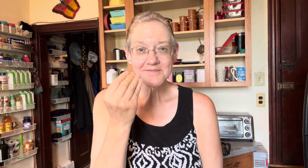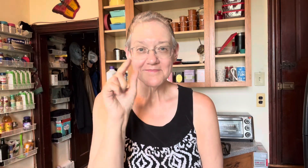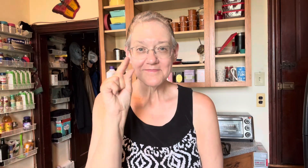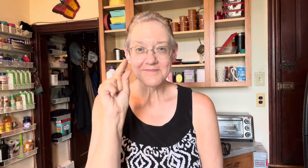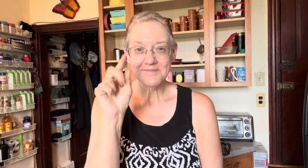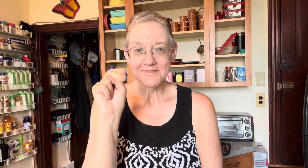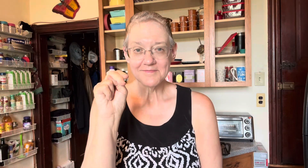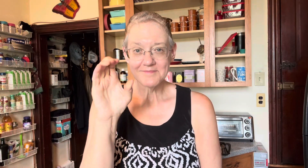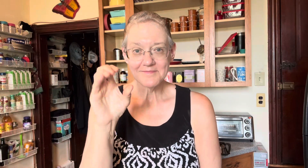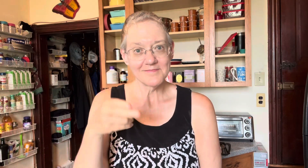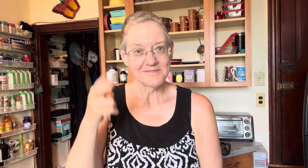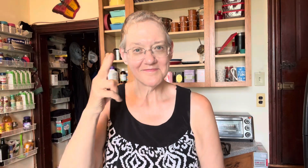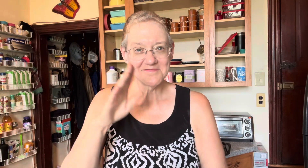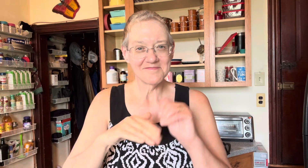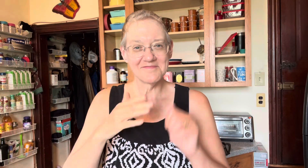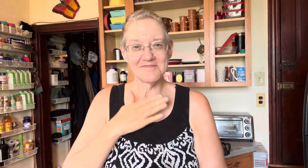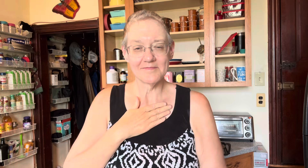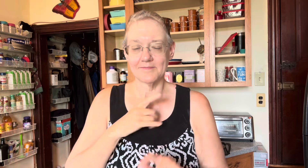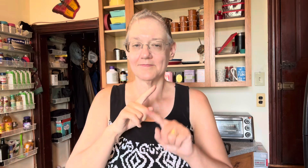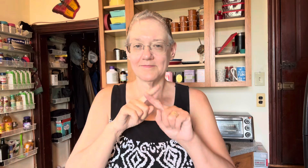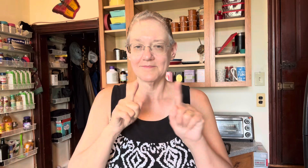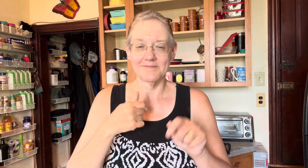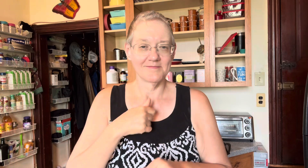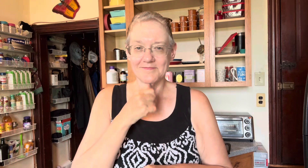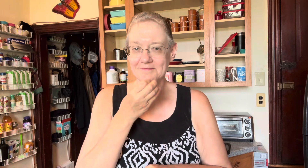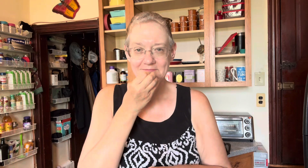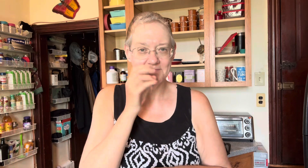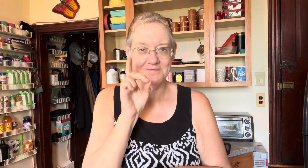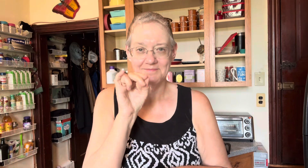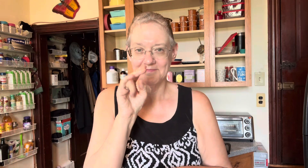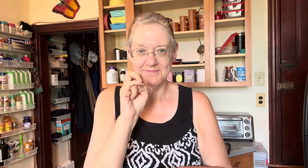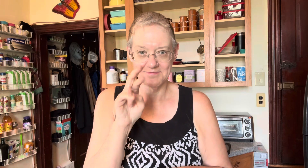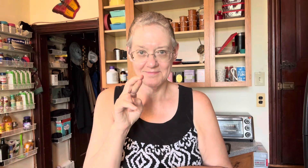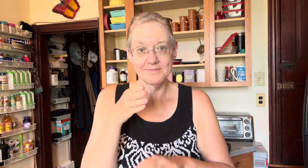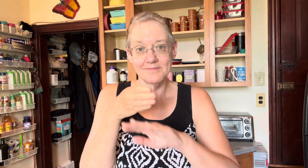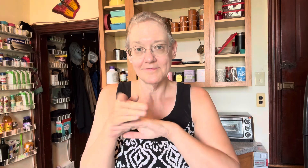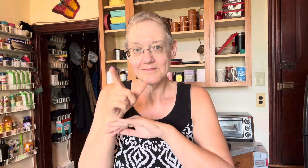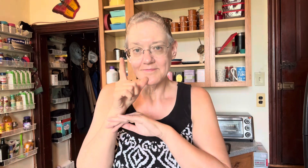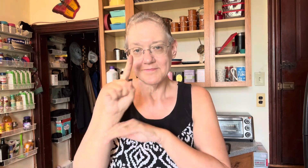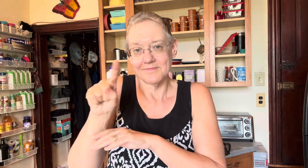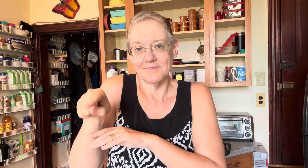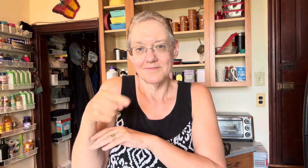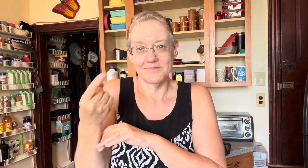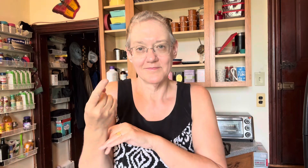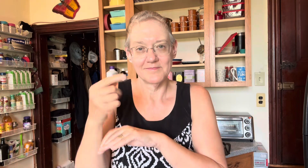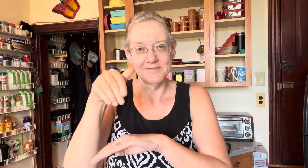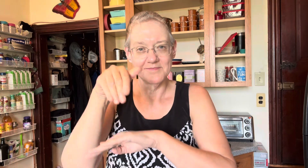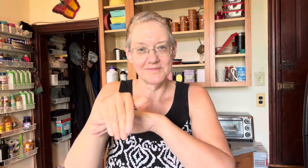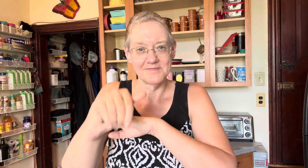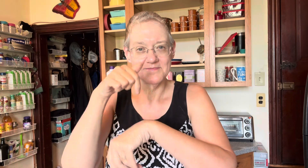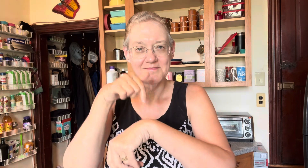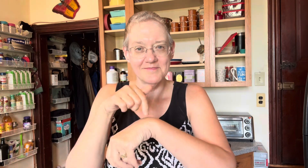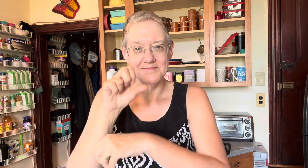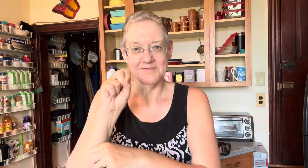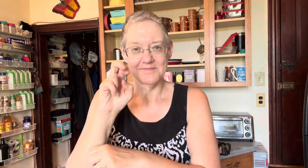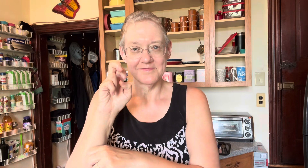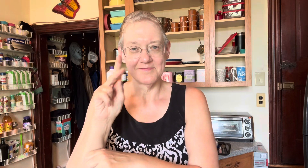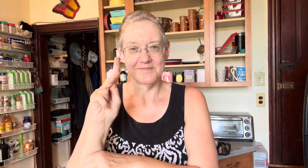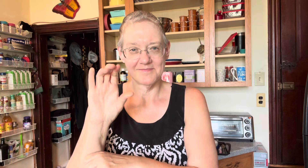Dale's lunch is 14 grams of net carbs, higher than mine, but remember, I don't eat dinner. After lunch, I'm only going to have my